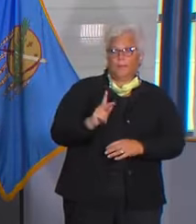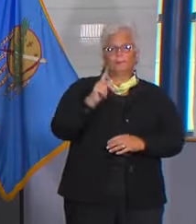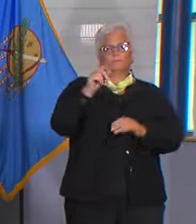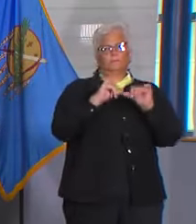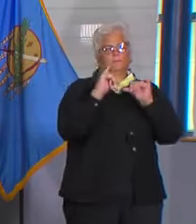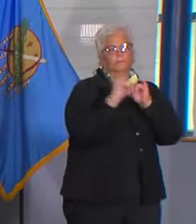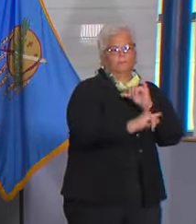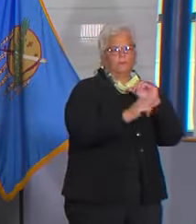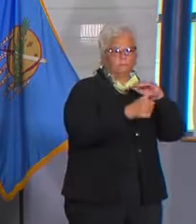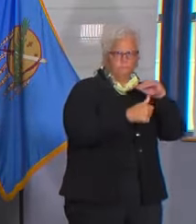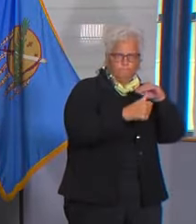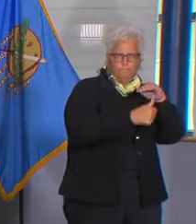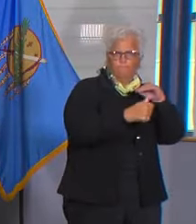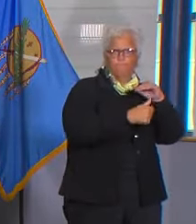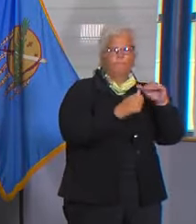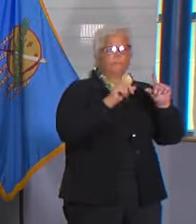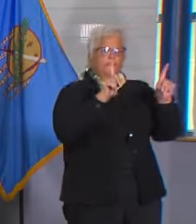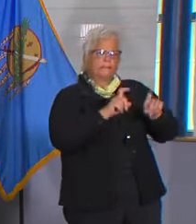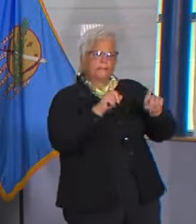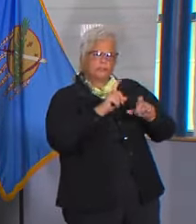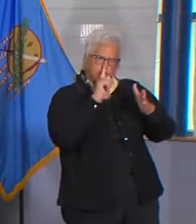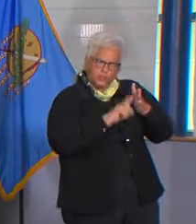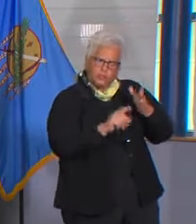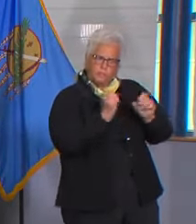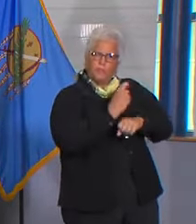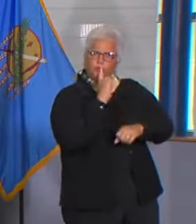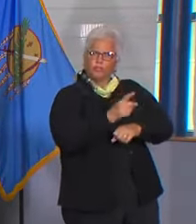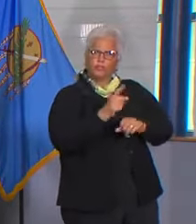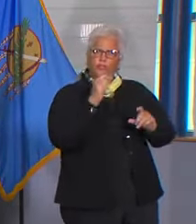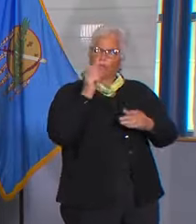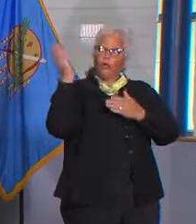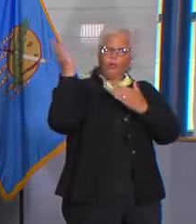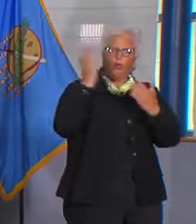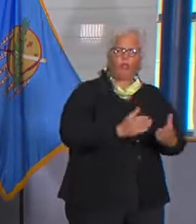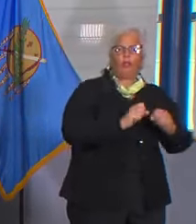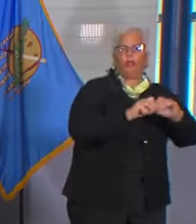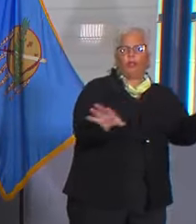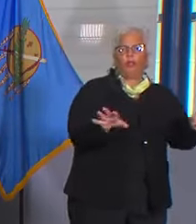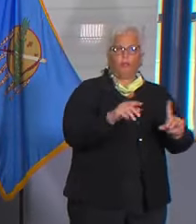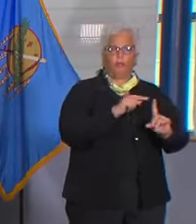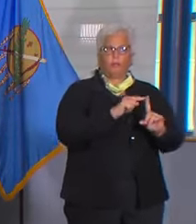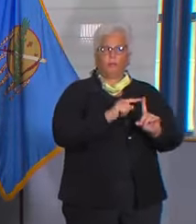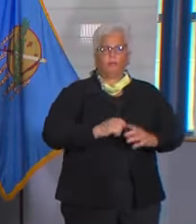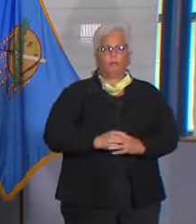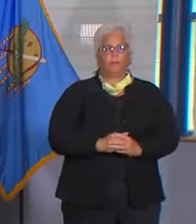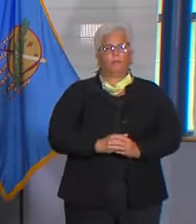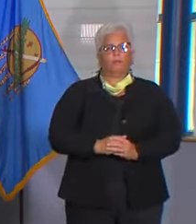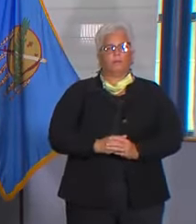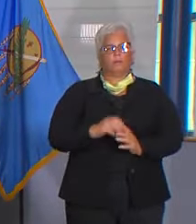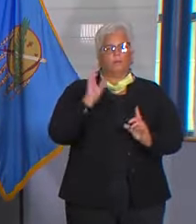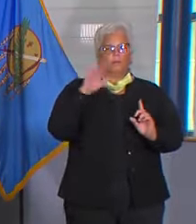able to schedule same day or next day appointments. And of course, if you do want one, that number to call is